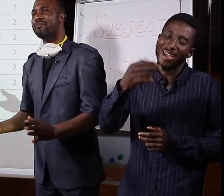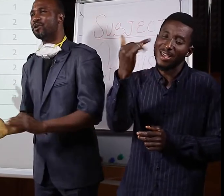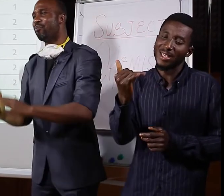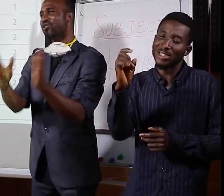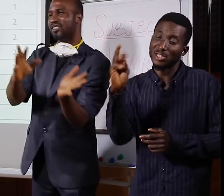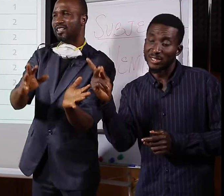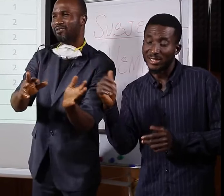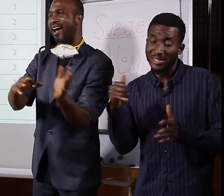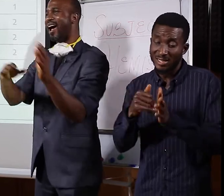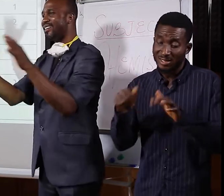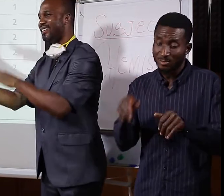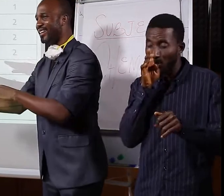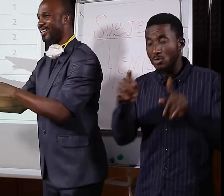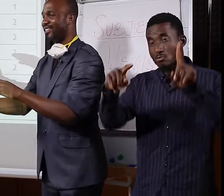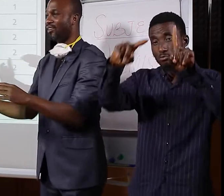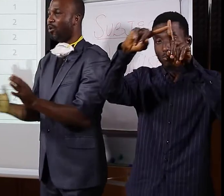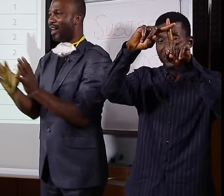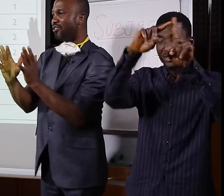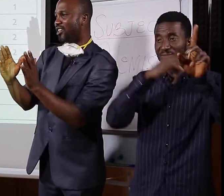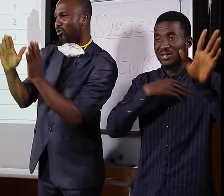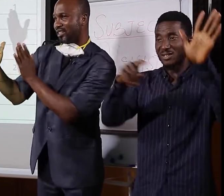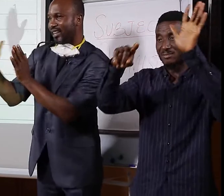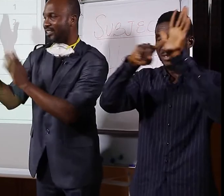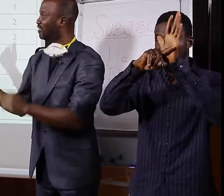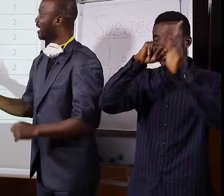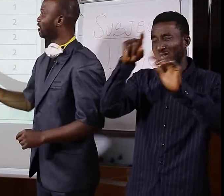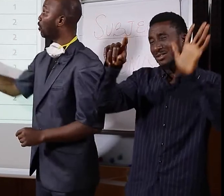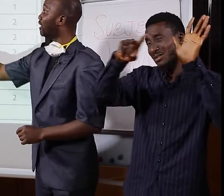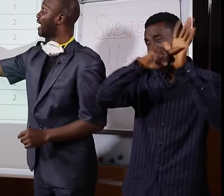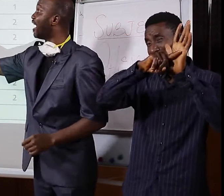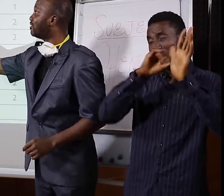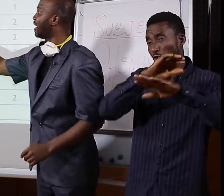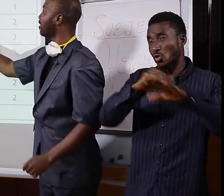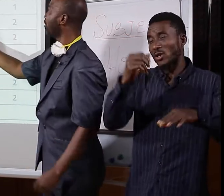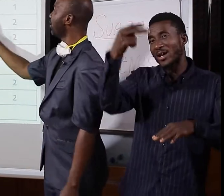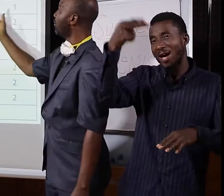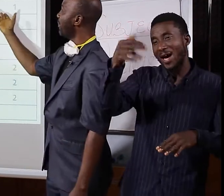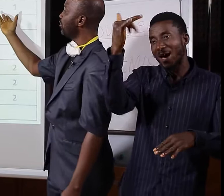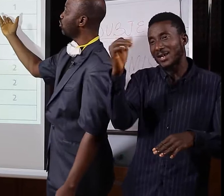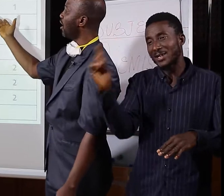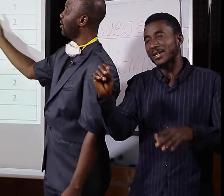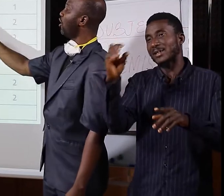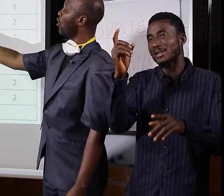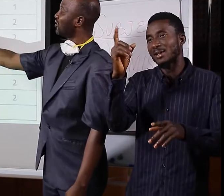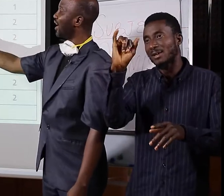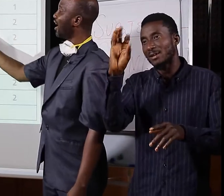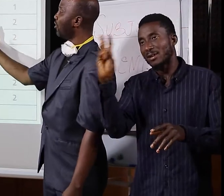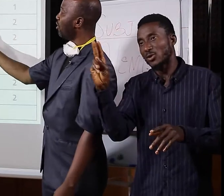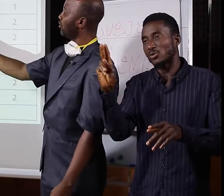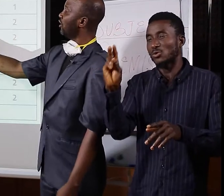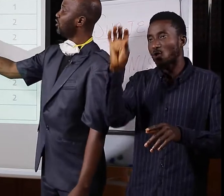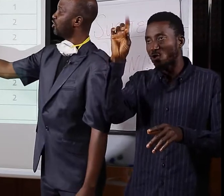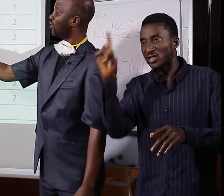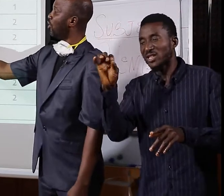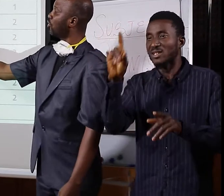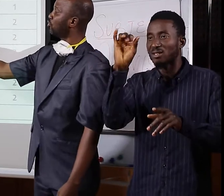hydrogen can be positive and negative. When hydrogen is on the negative side, it's called an hydride ion, -1. Oxide